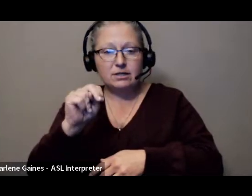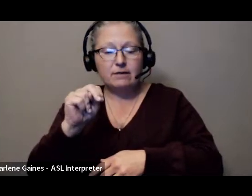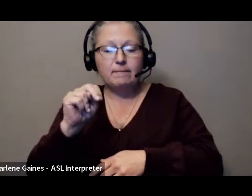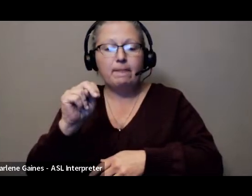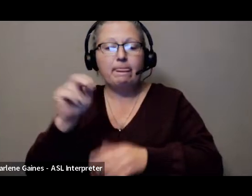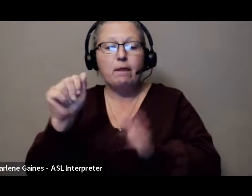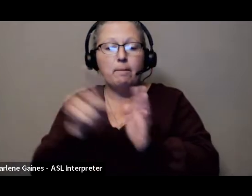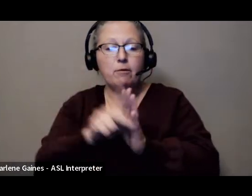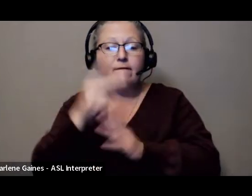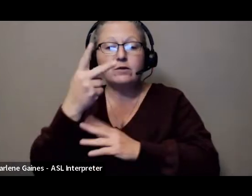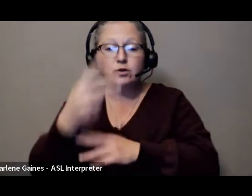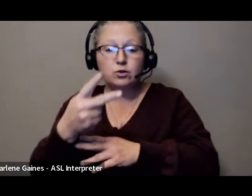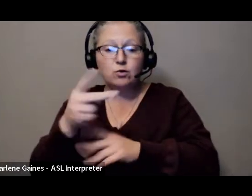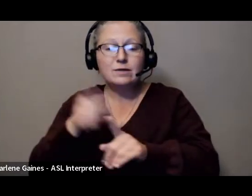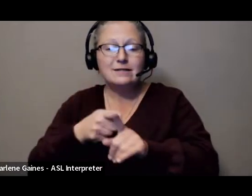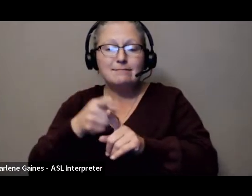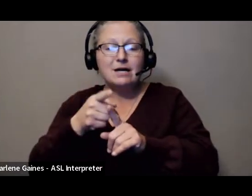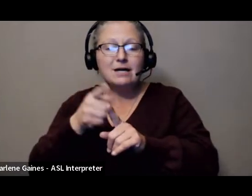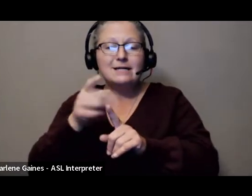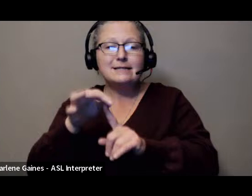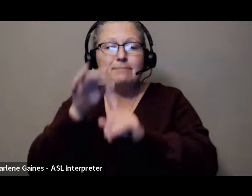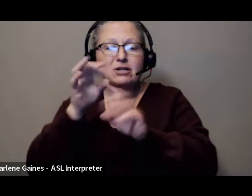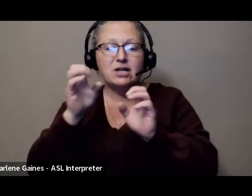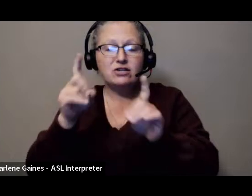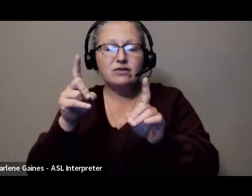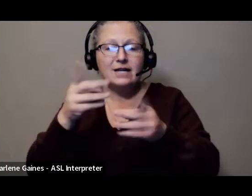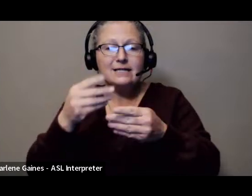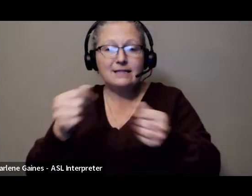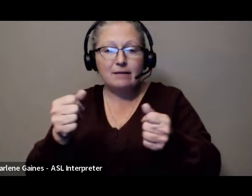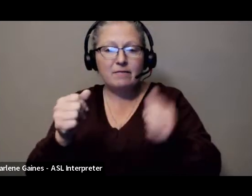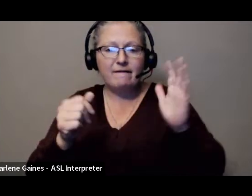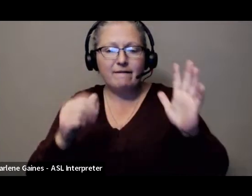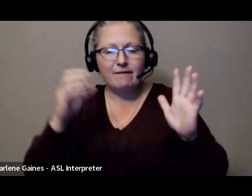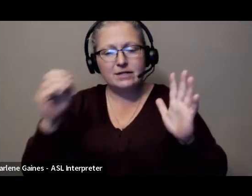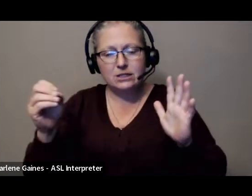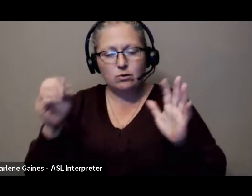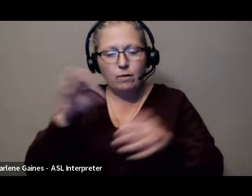2 of the special education settlements with a vote of 5-0.